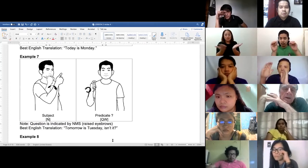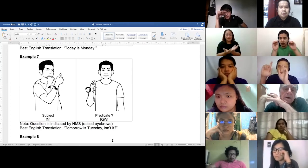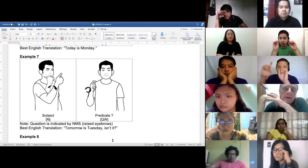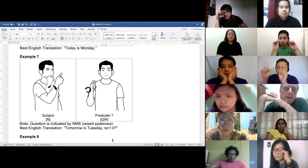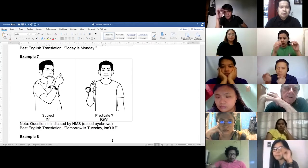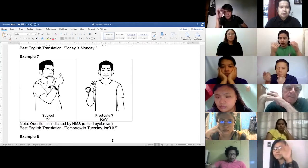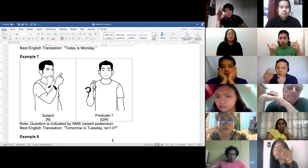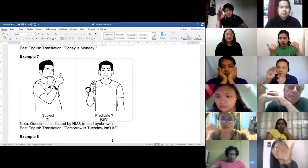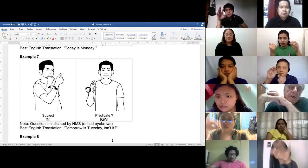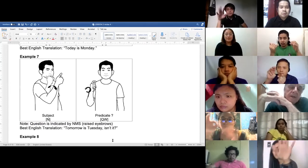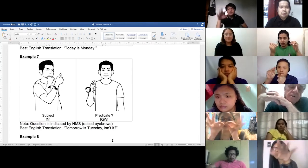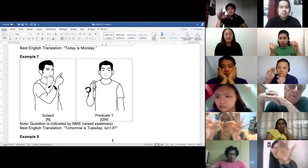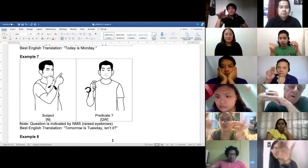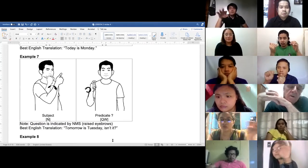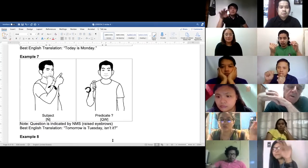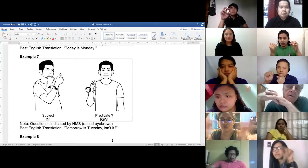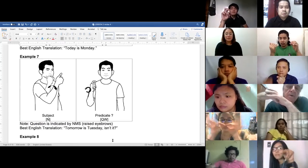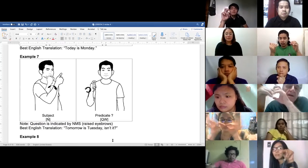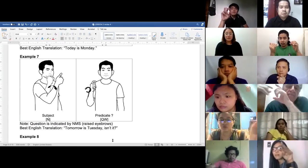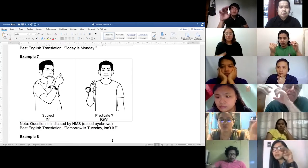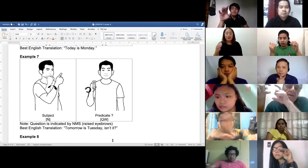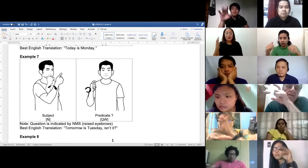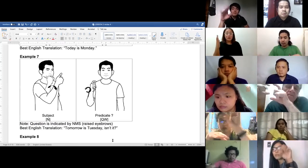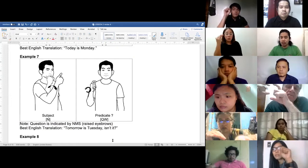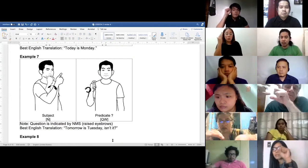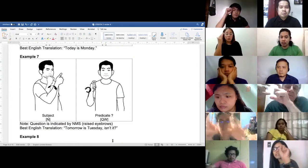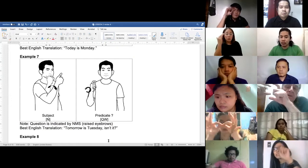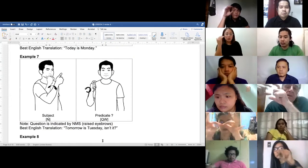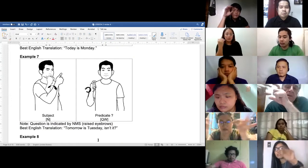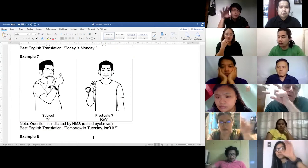And then because you have a